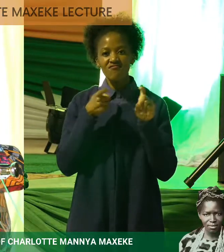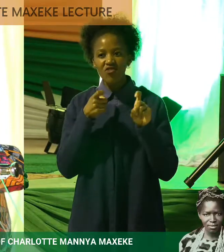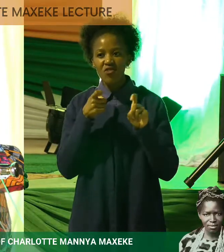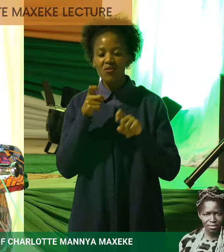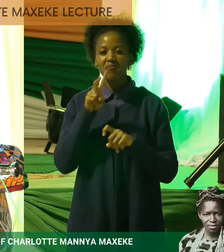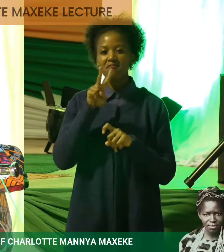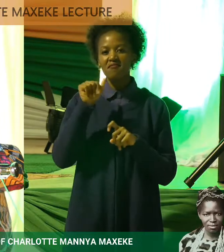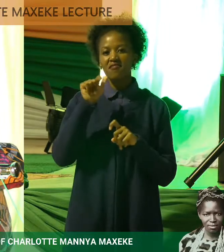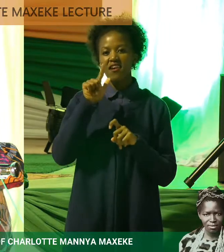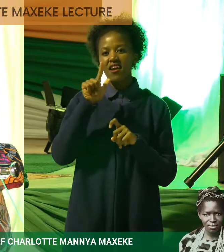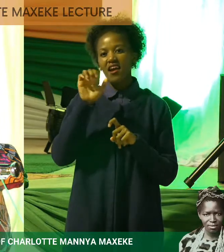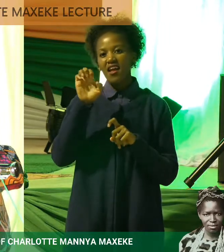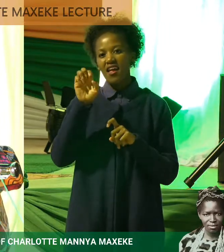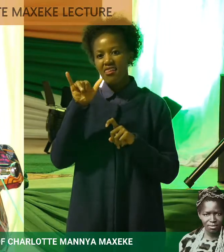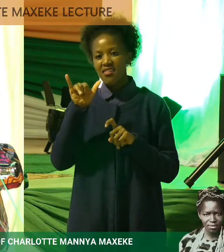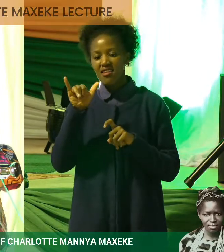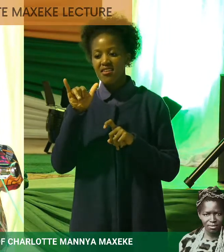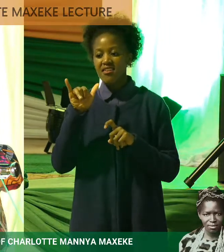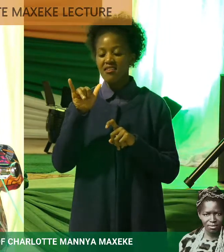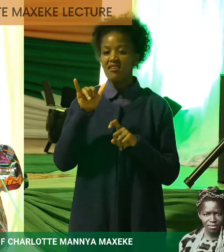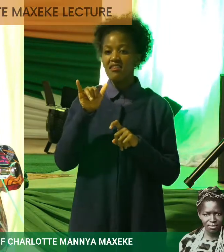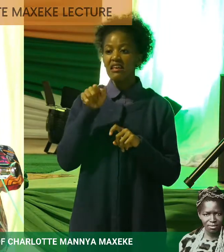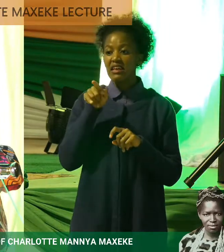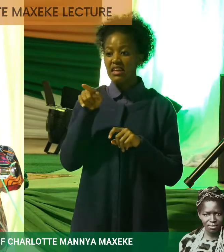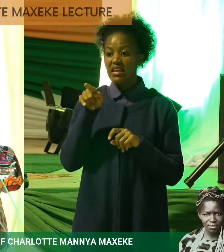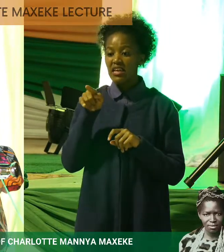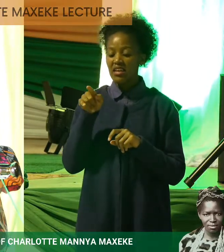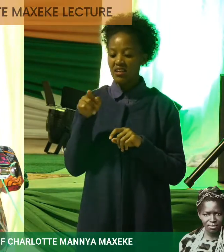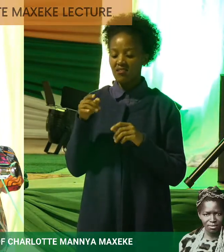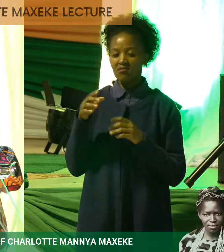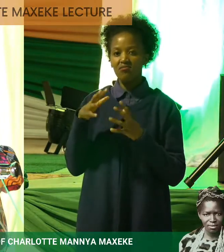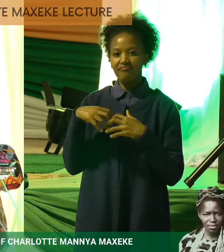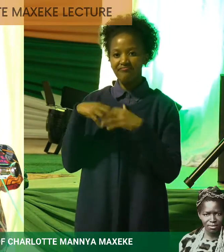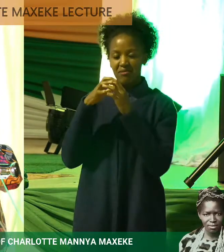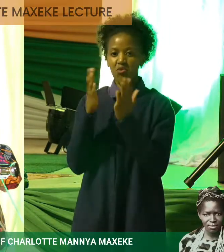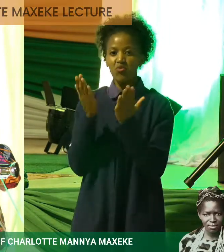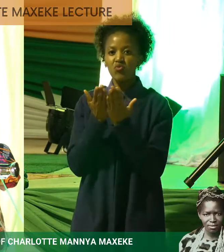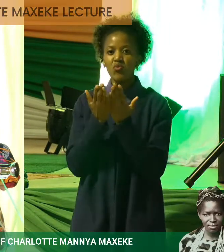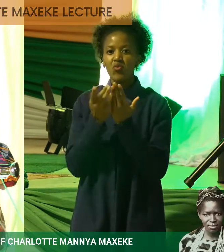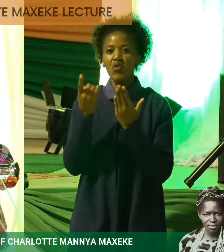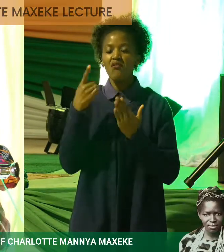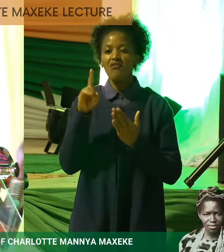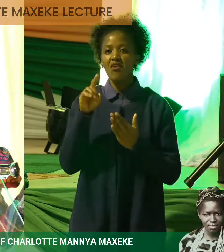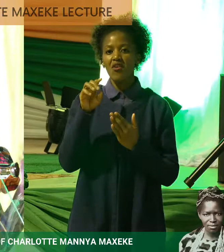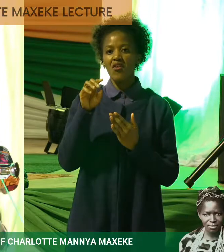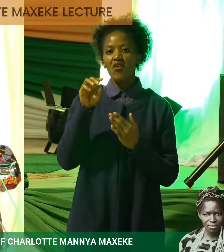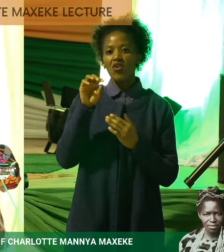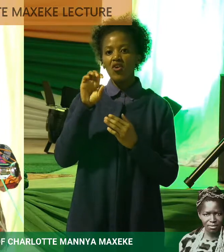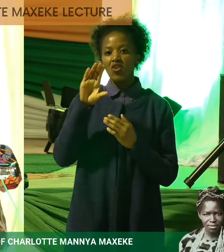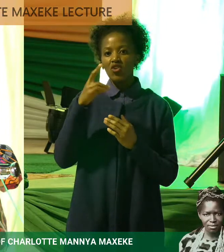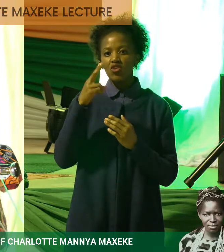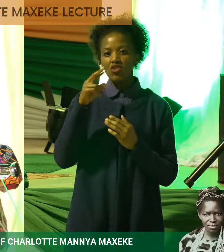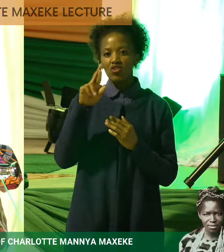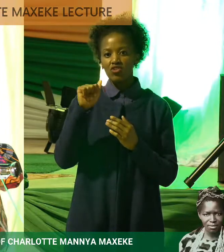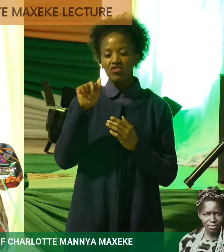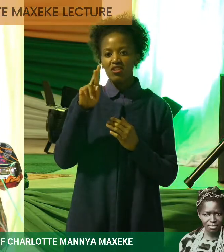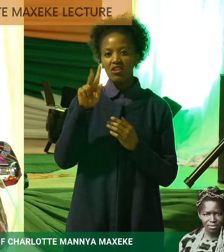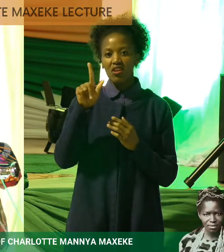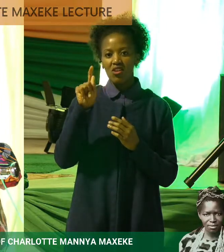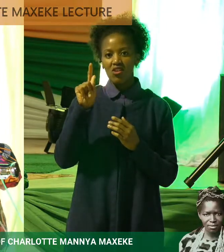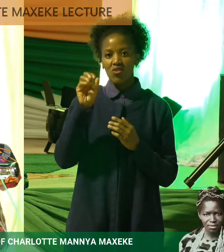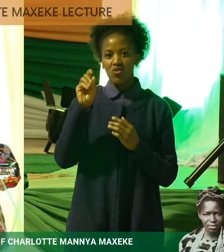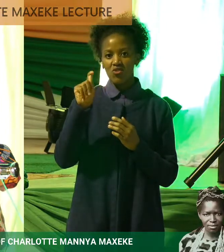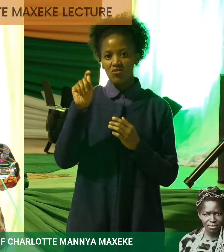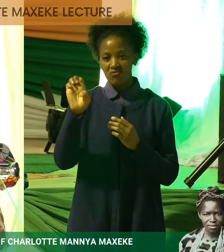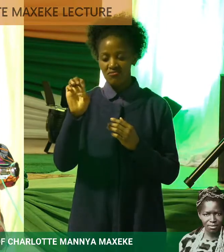Sidibeng, where she founded the school of Charlotte Maxeke in Zone 7, which was later moved to Zone 7. That's where